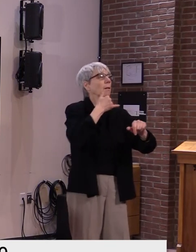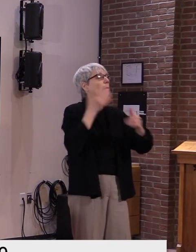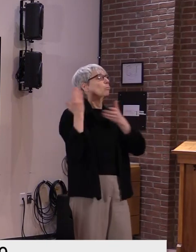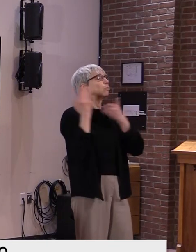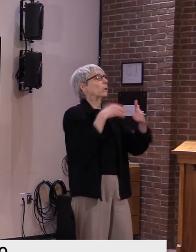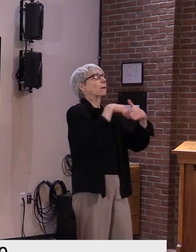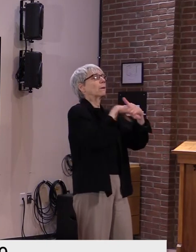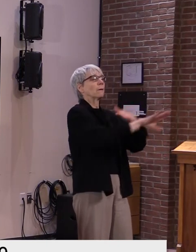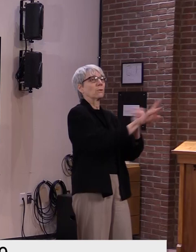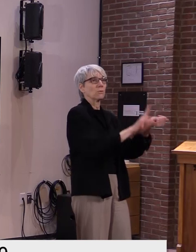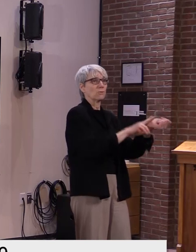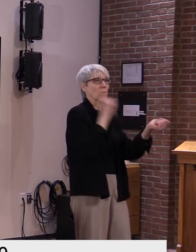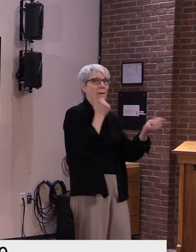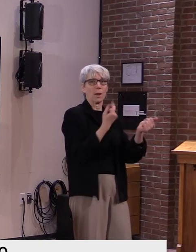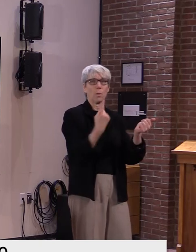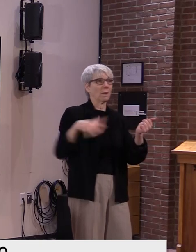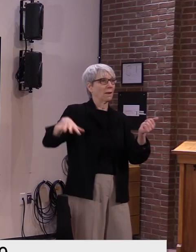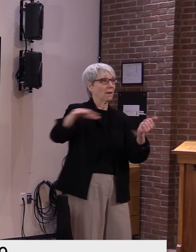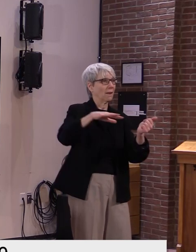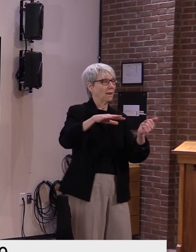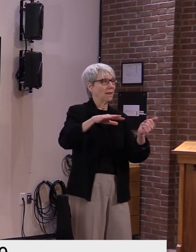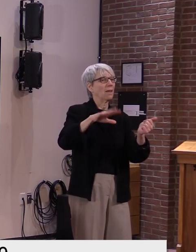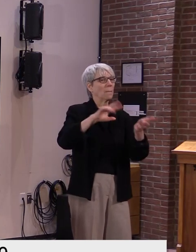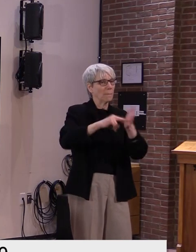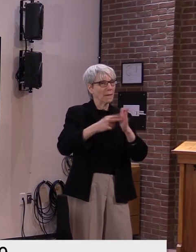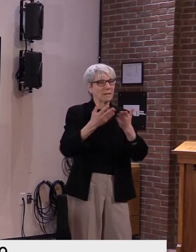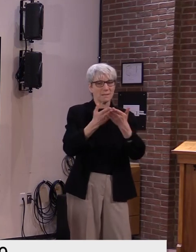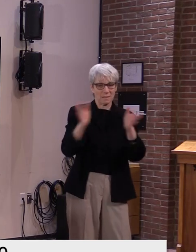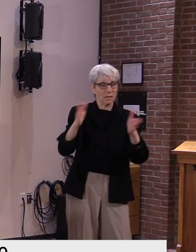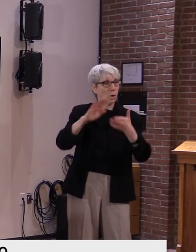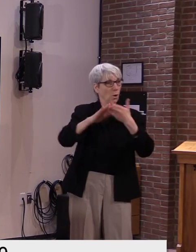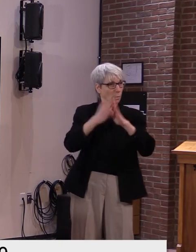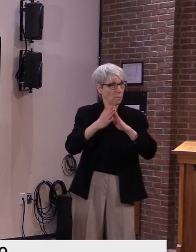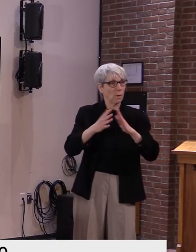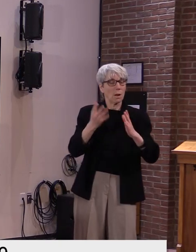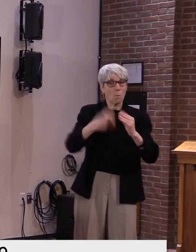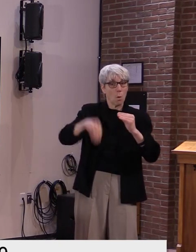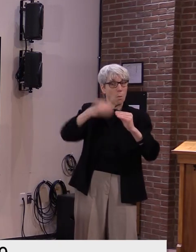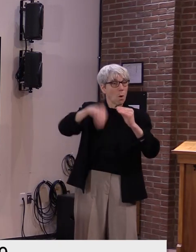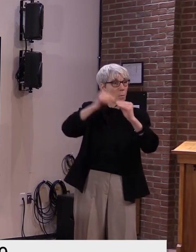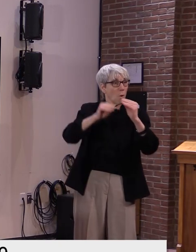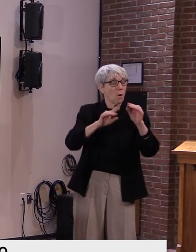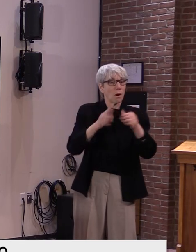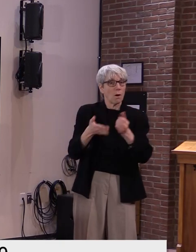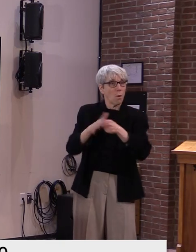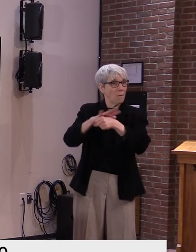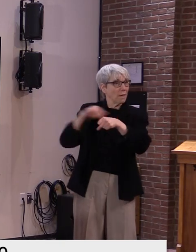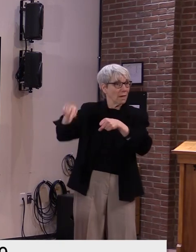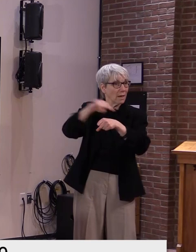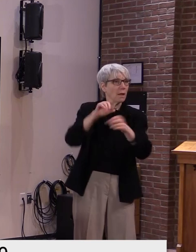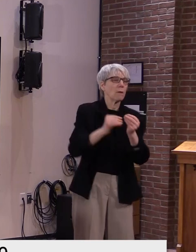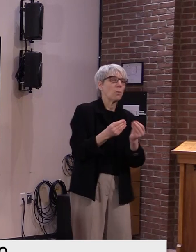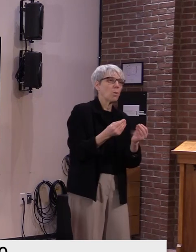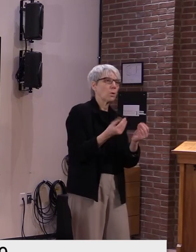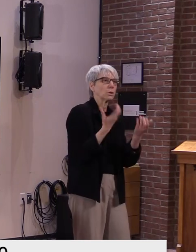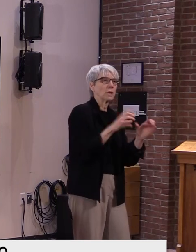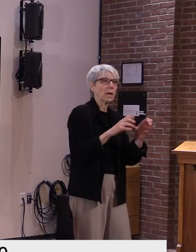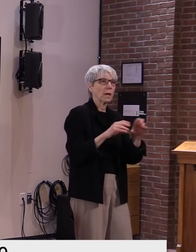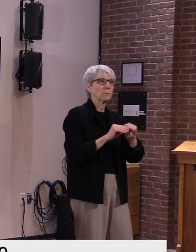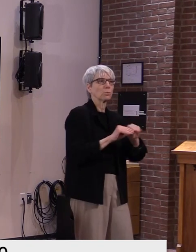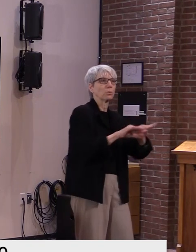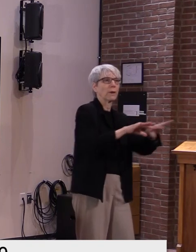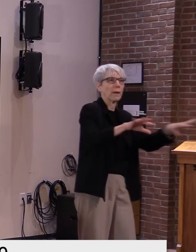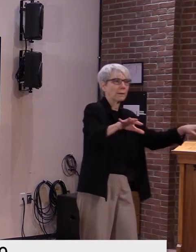facility, bring it in without knowing it because they don't feel poorly. They're in the several days of having